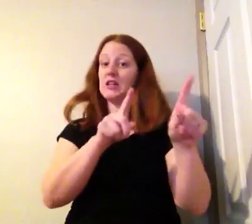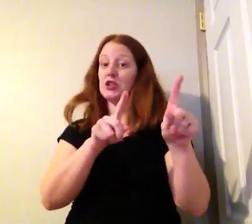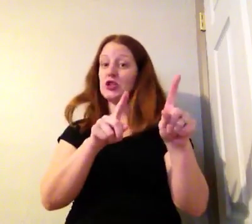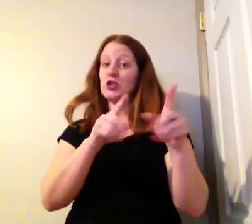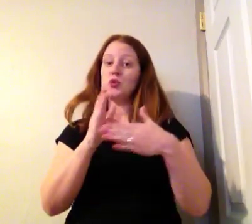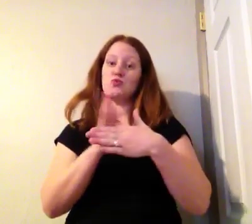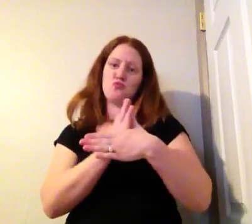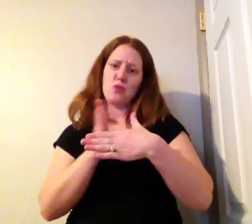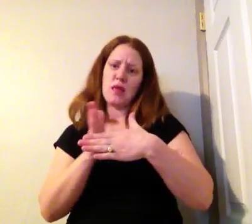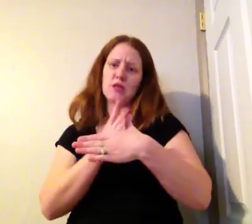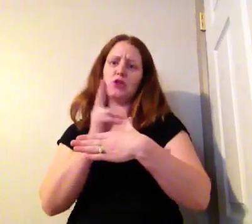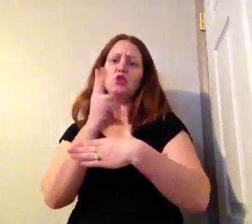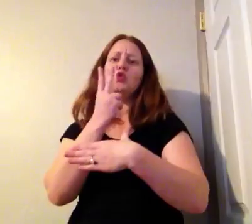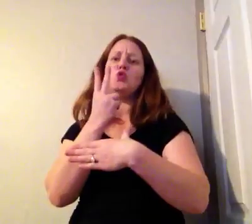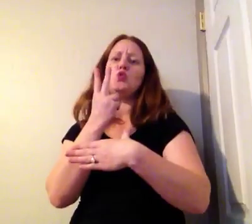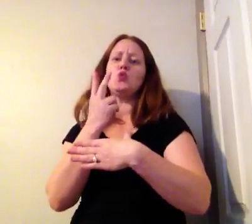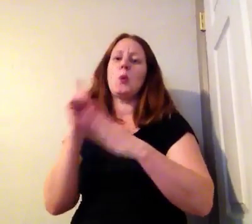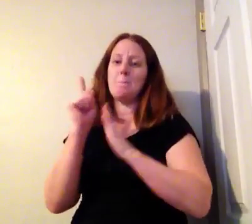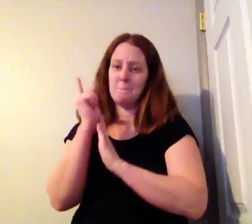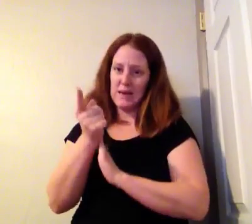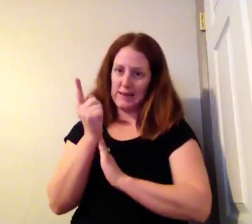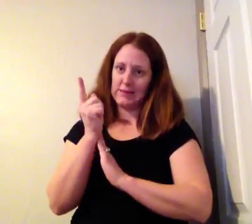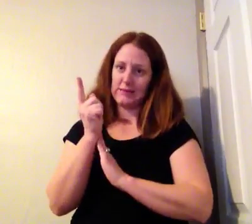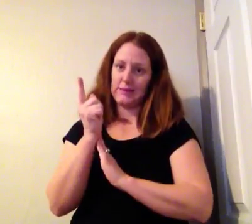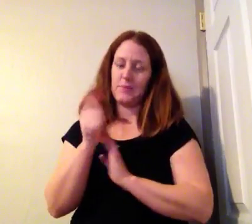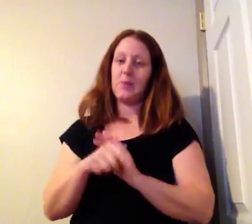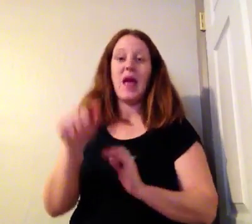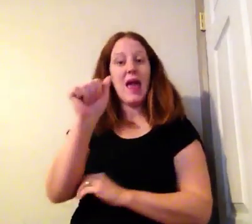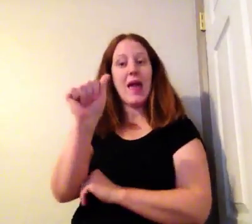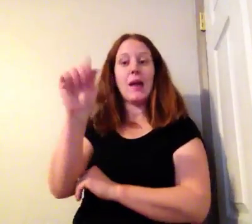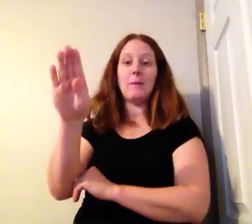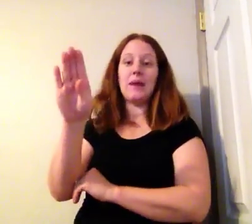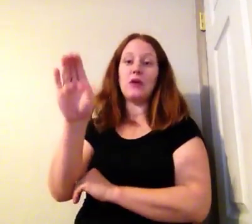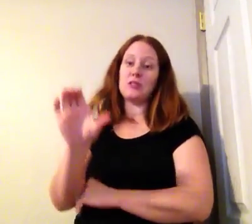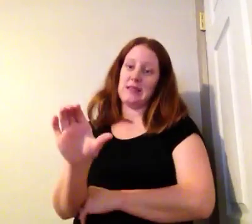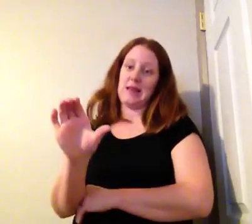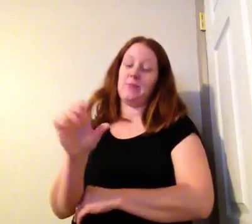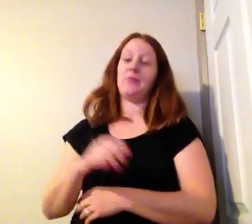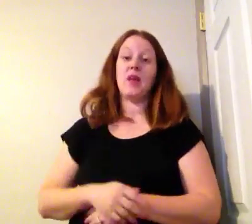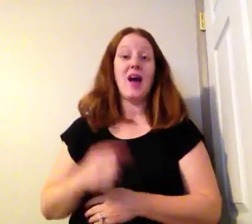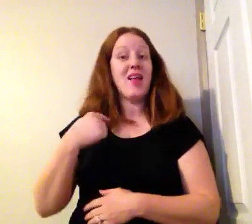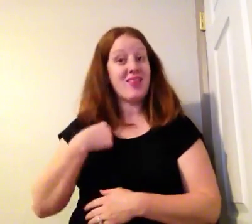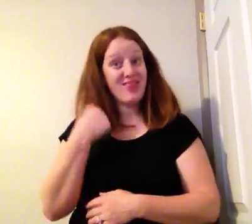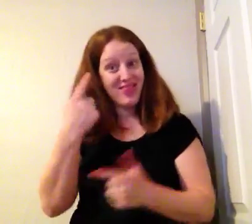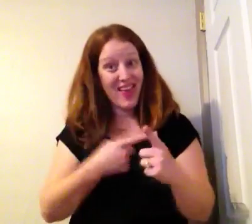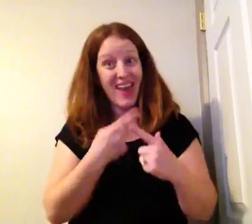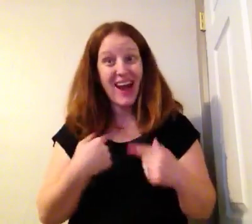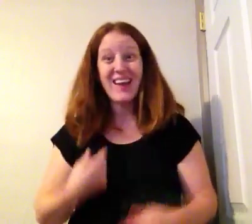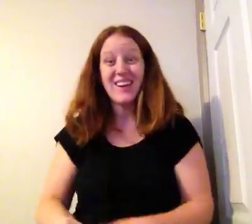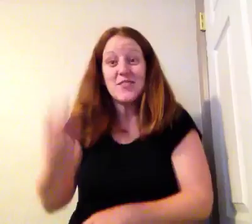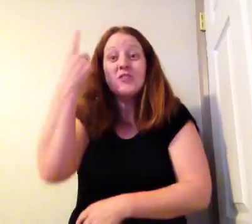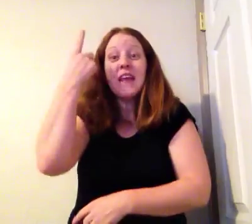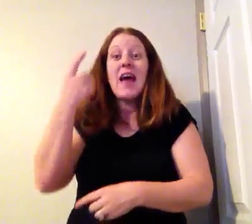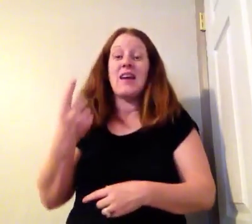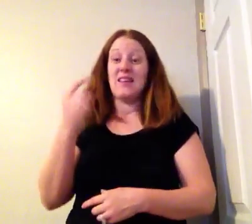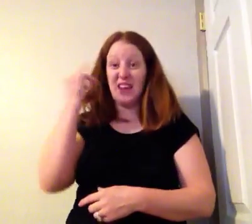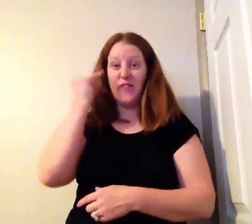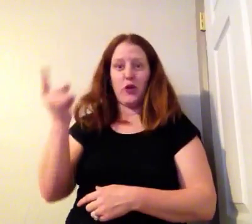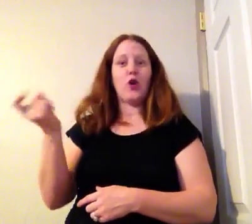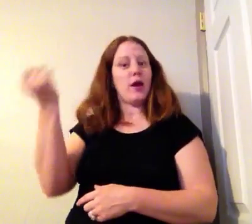C. And then I see how well you have taken up the material that I have presented to you, and I try to think of